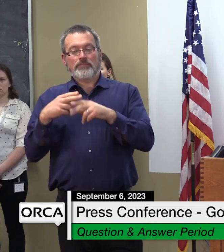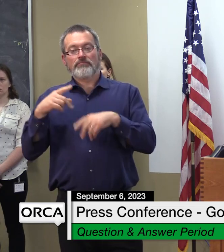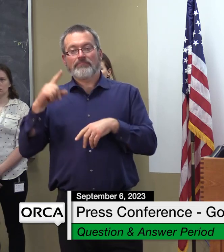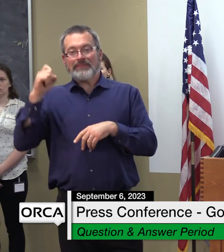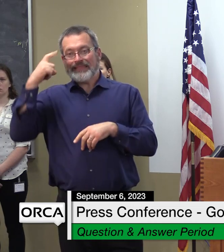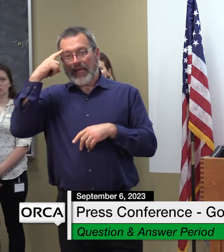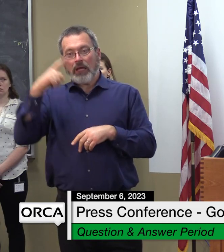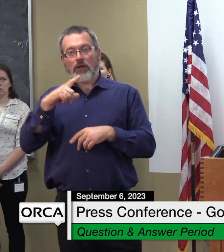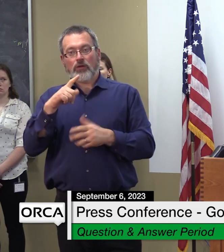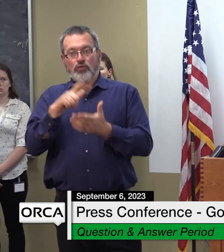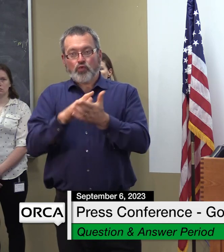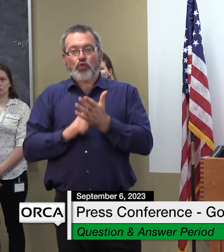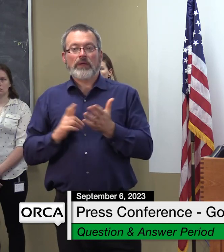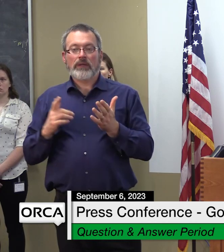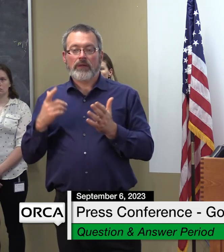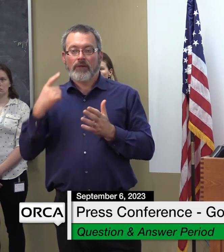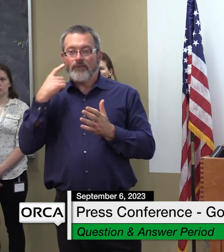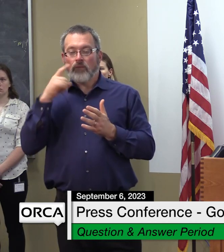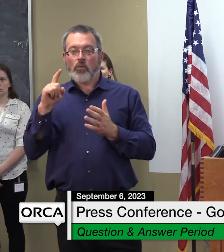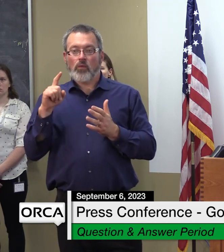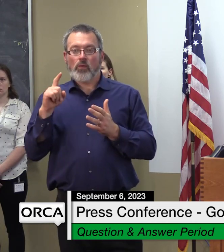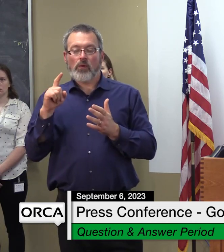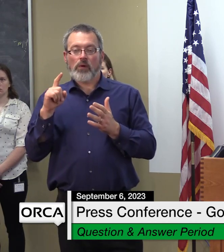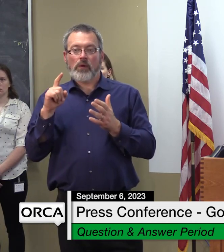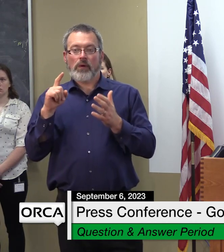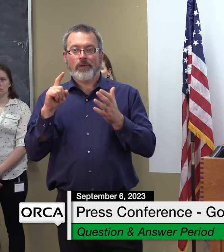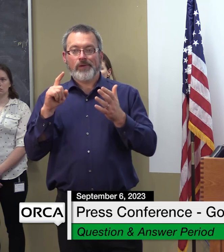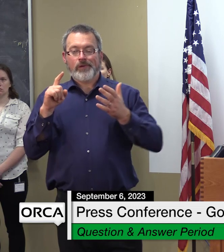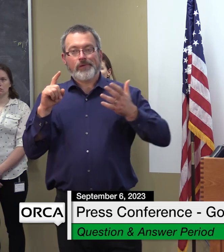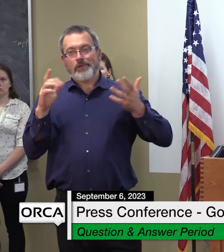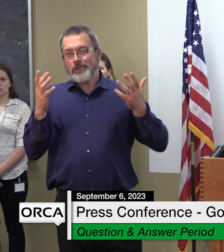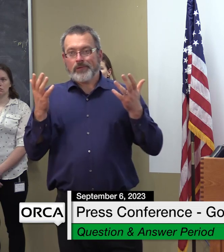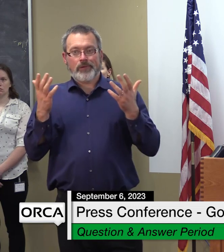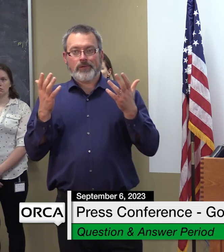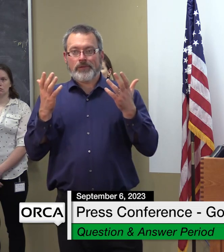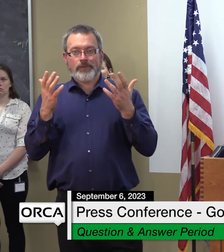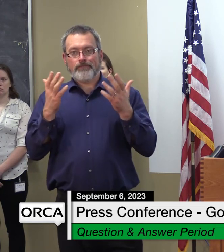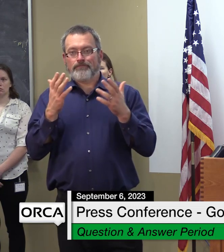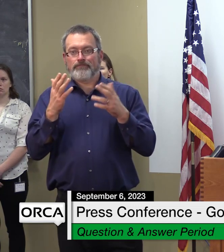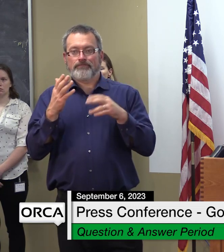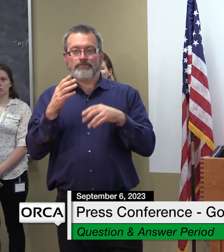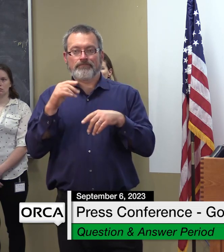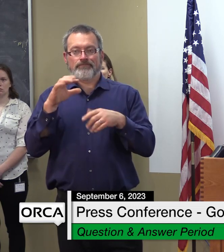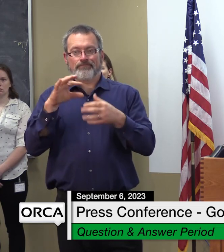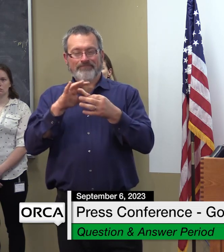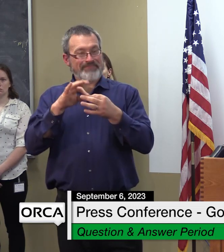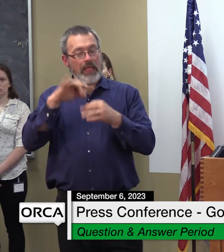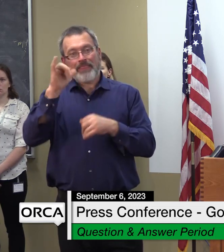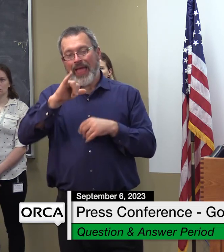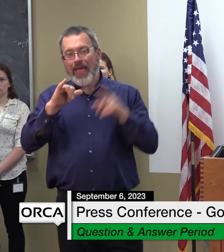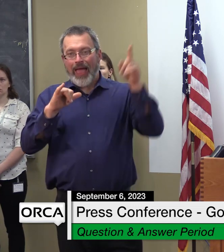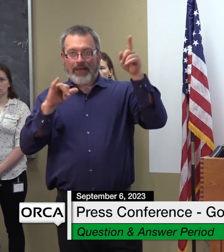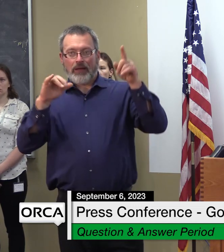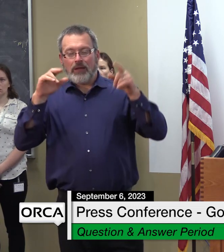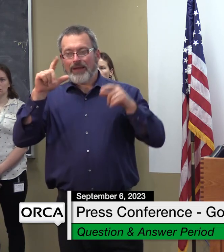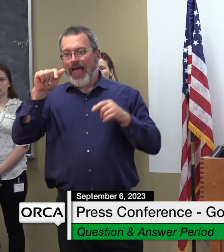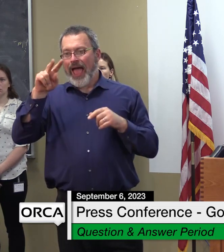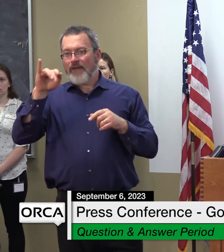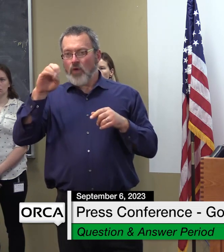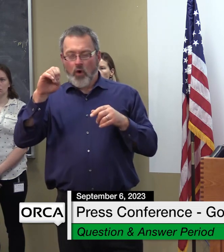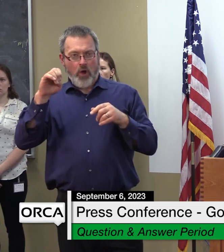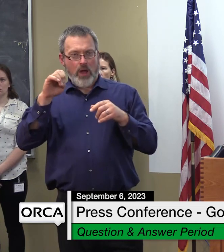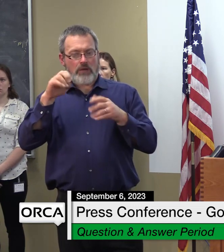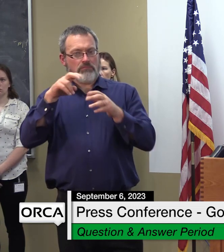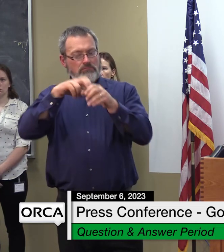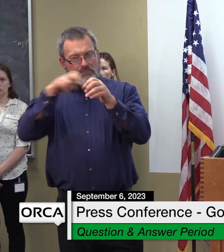completely full circle, but somewhat full circle, special committee ended, Lavoie resigned. I guess just what's your overall kind of just thoughts and thought process of